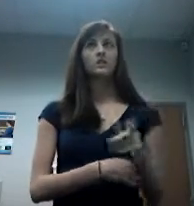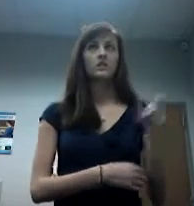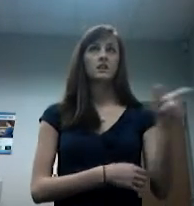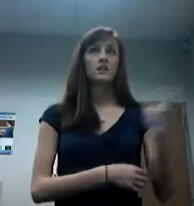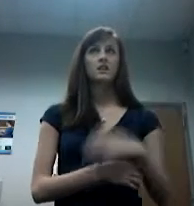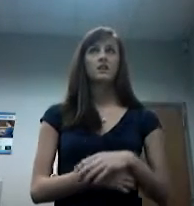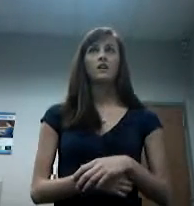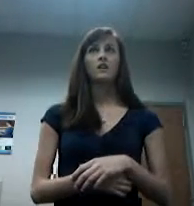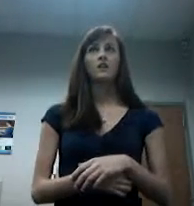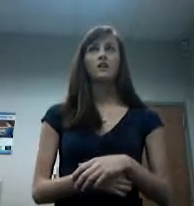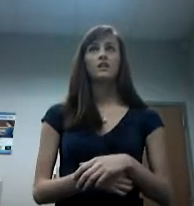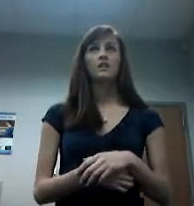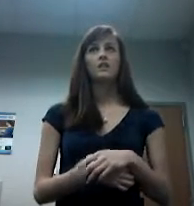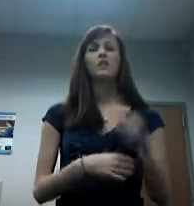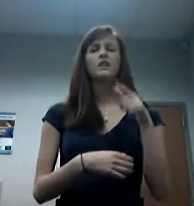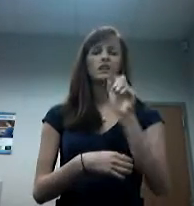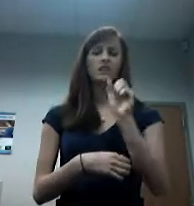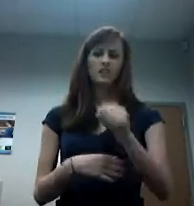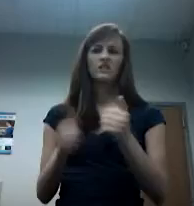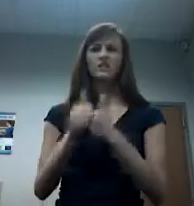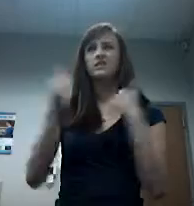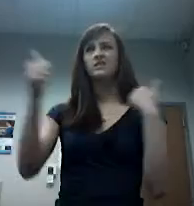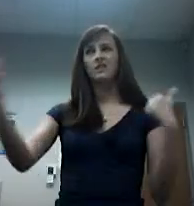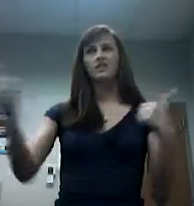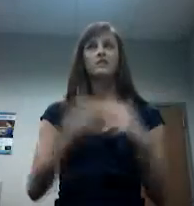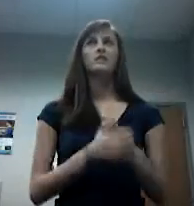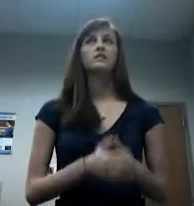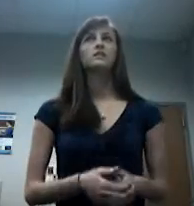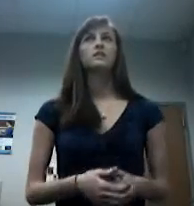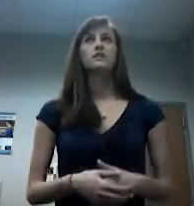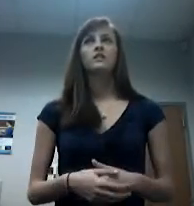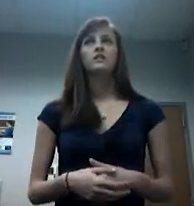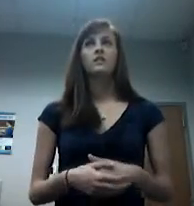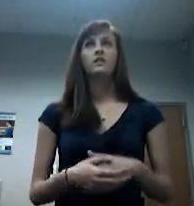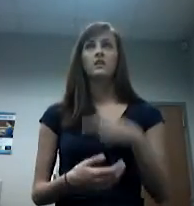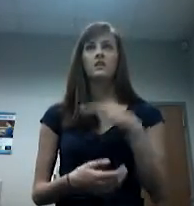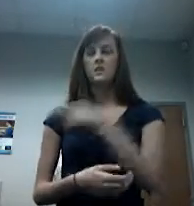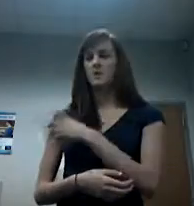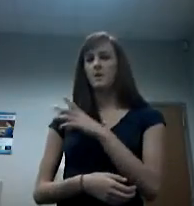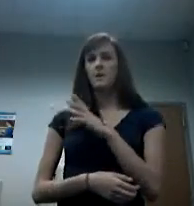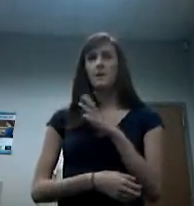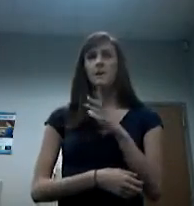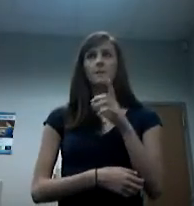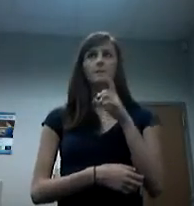Okay, that would be distance. Brett? Being sure that people knew how